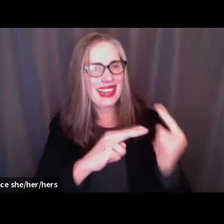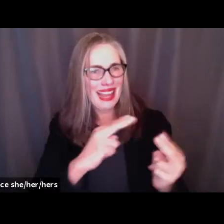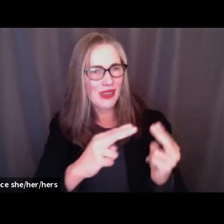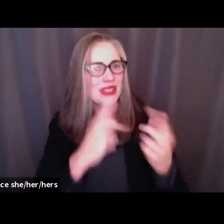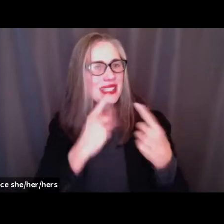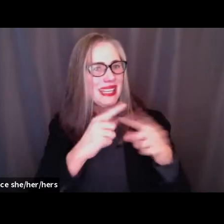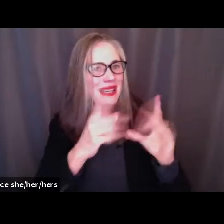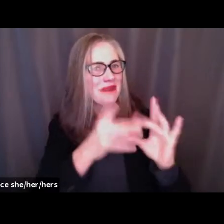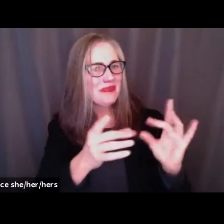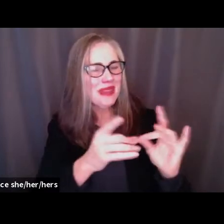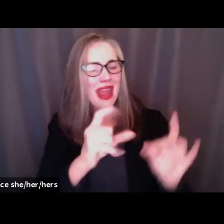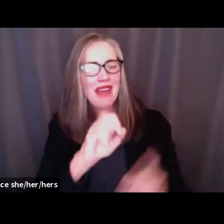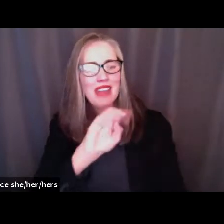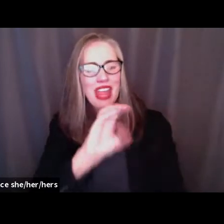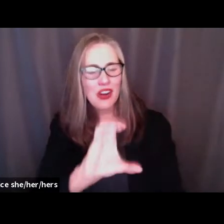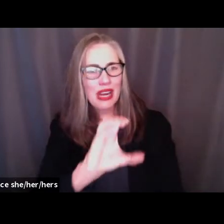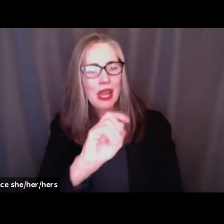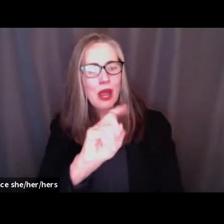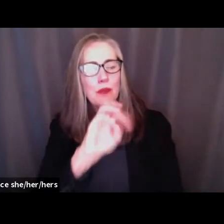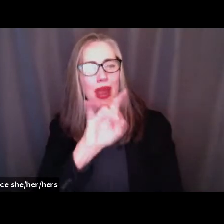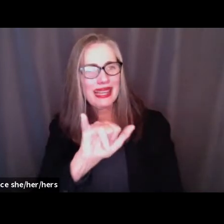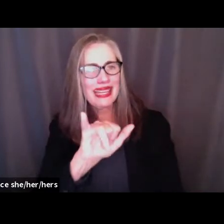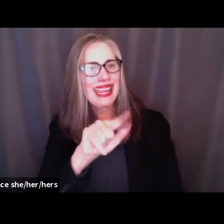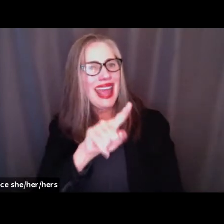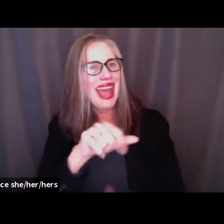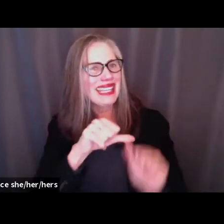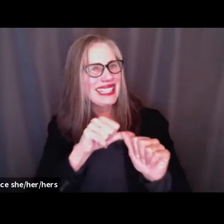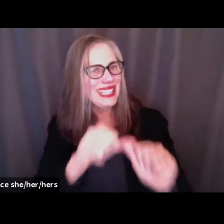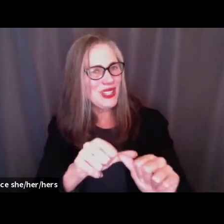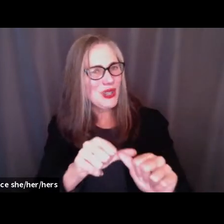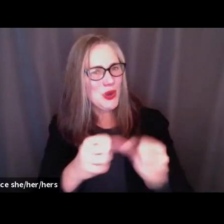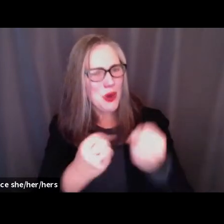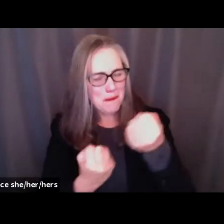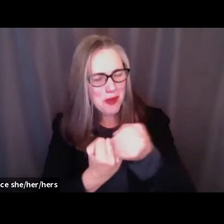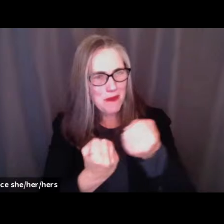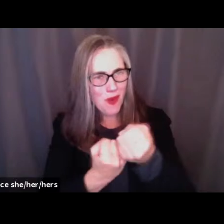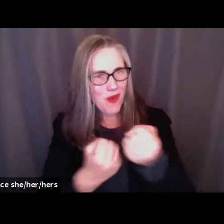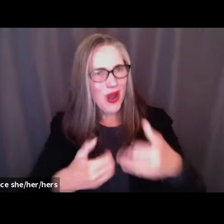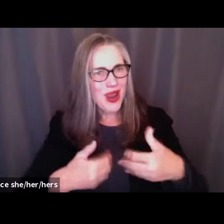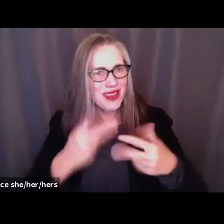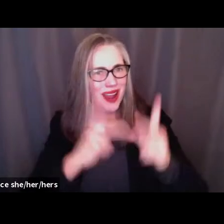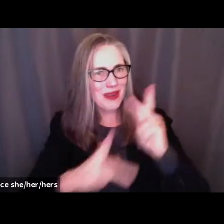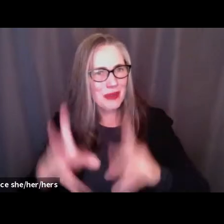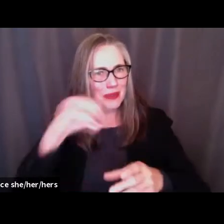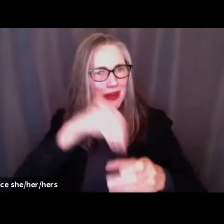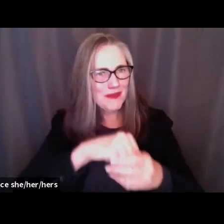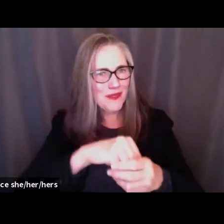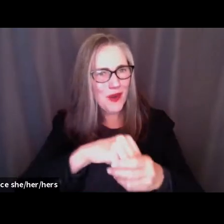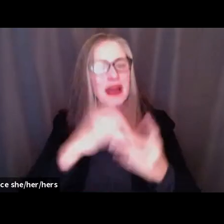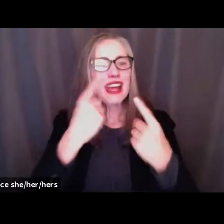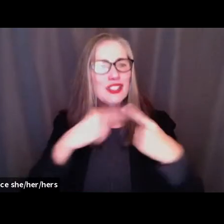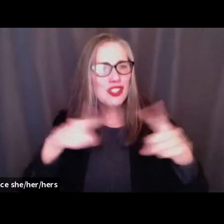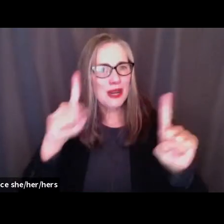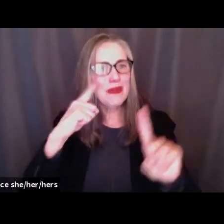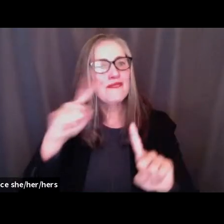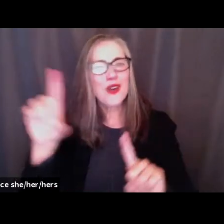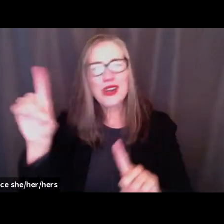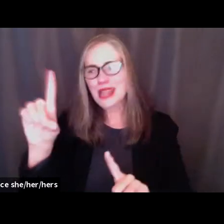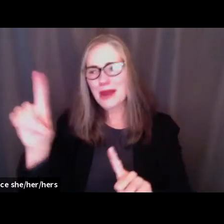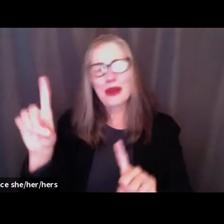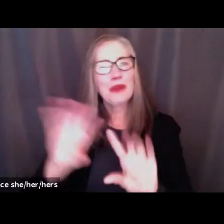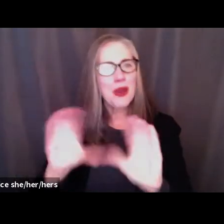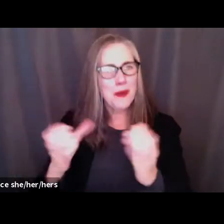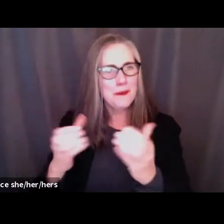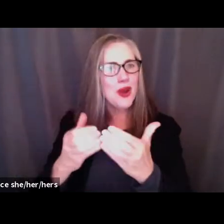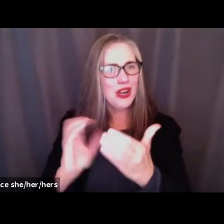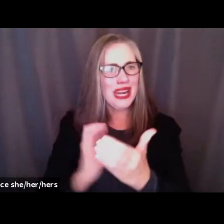of promoting young people's engagement and achievement in Democratic Party politics. I also want to give an update on